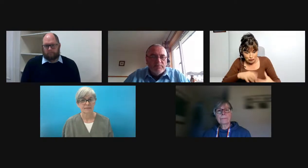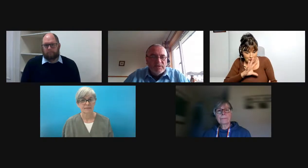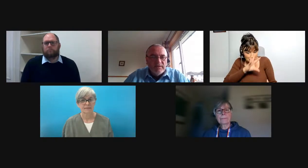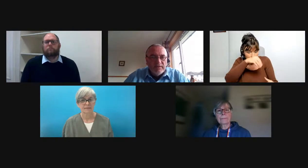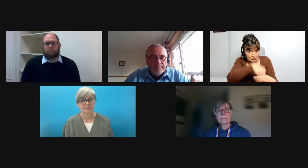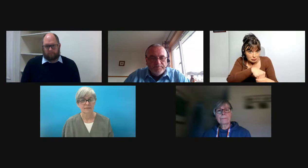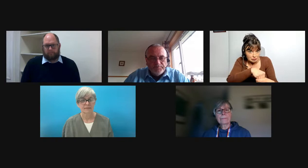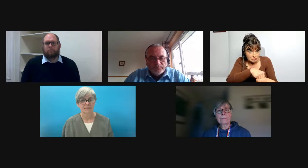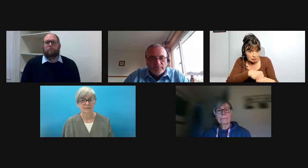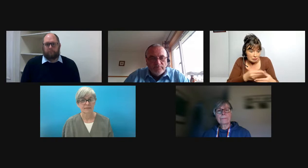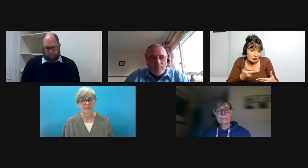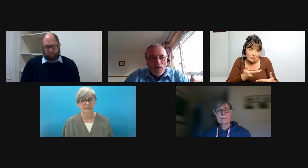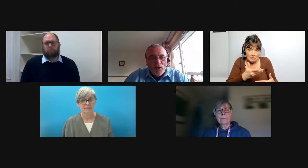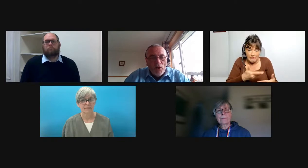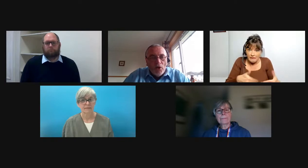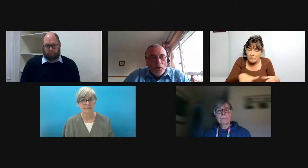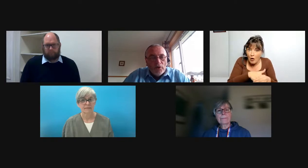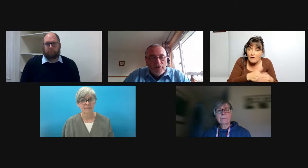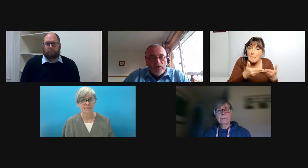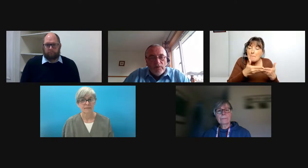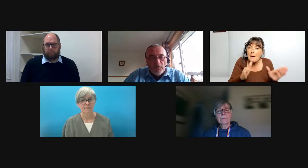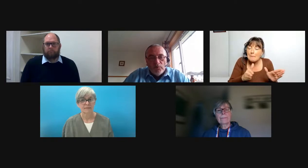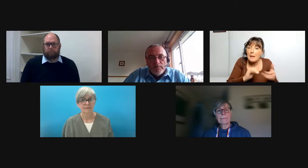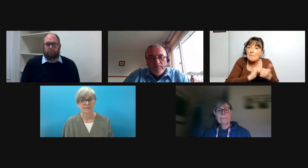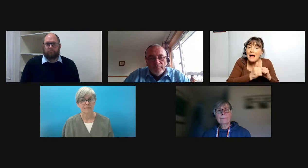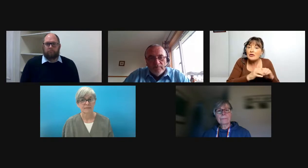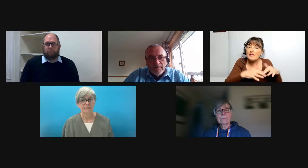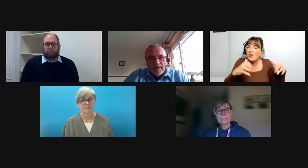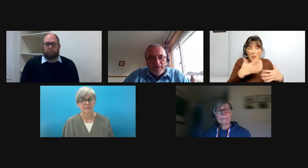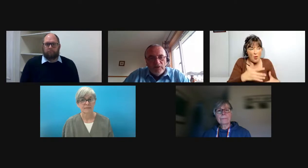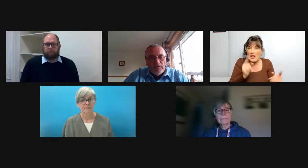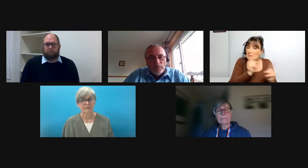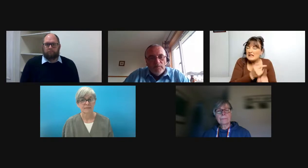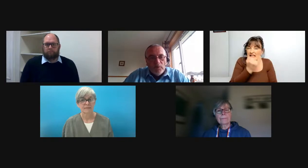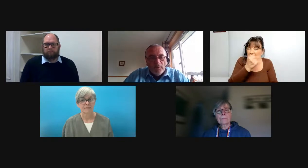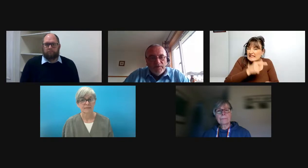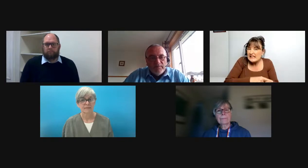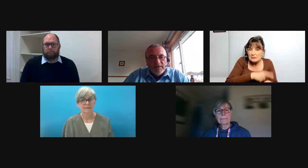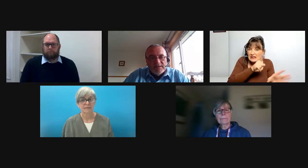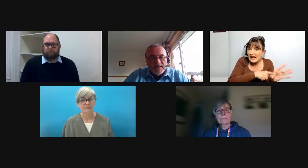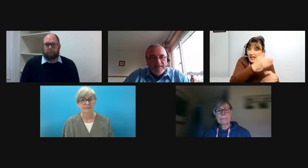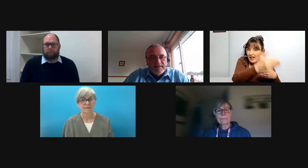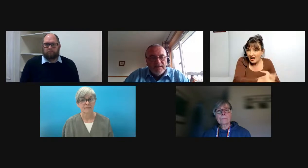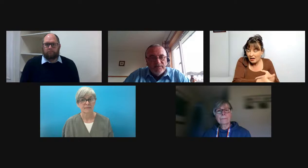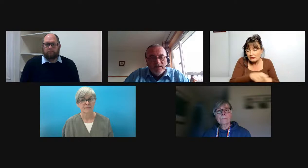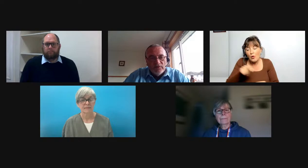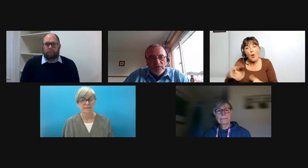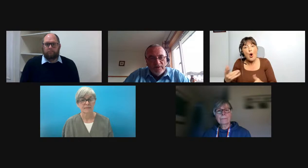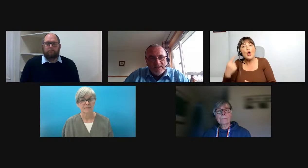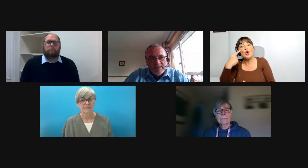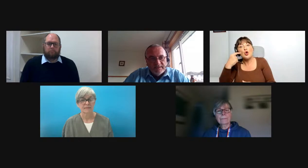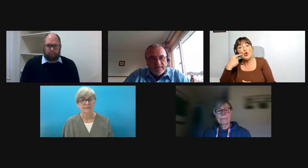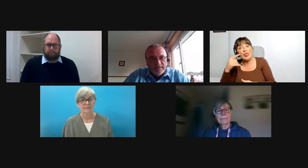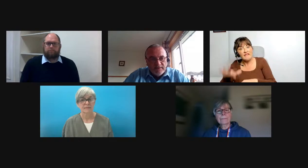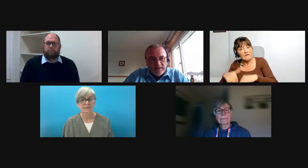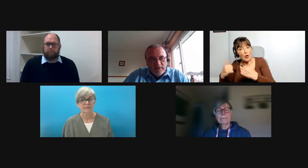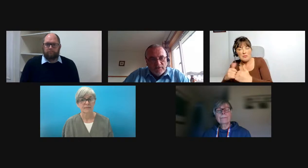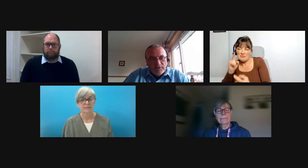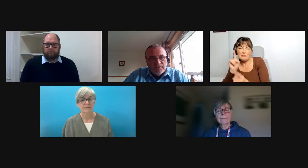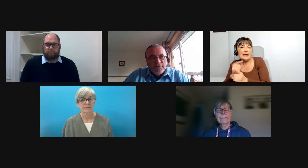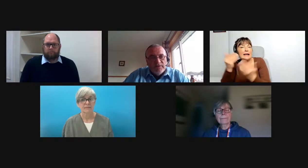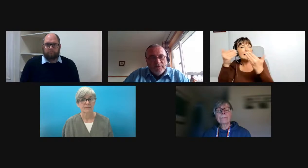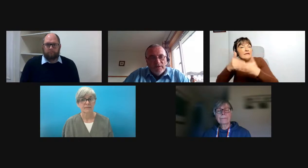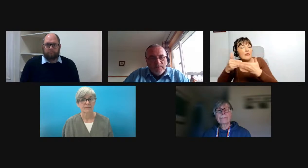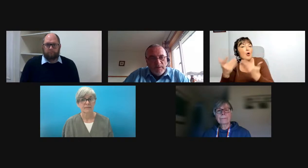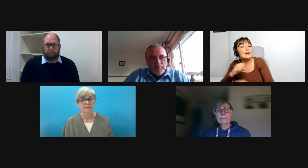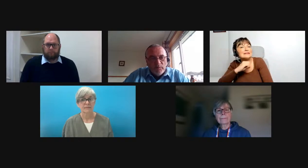5-6 times a year, or the Youth Forum. And the Youth Forum often meets in the evening or on a Saturday